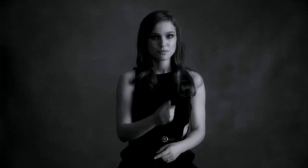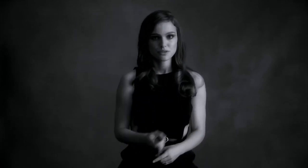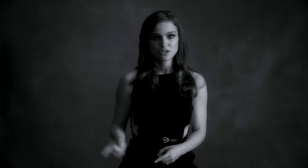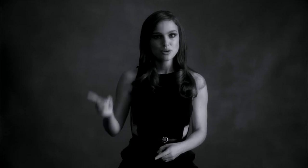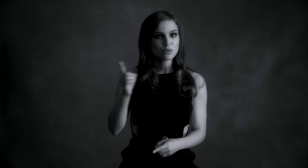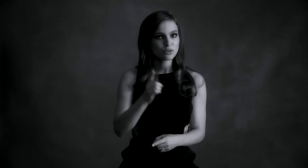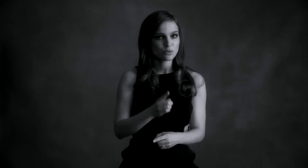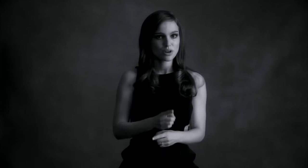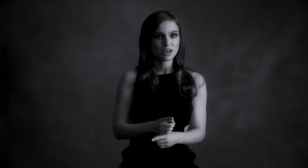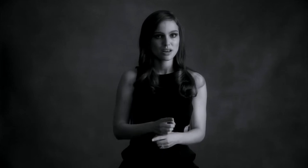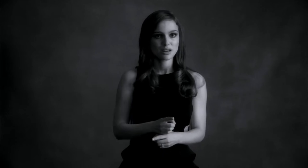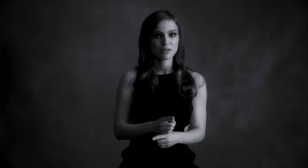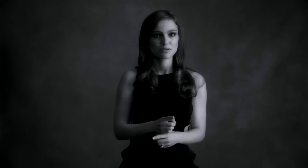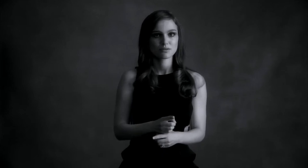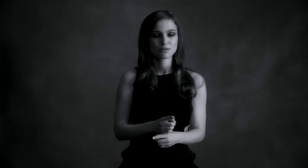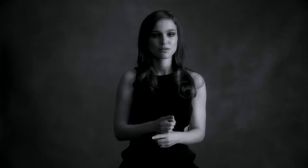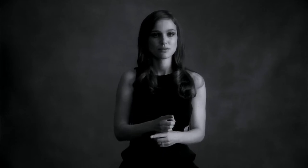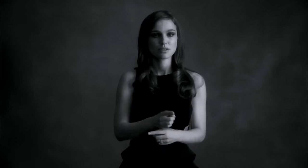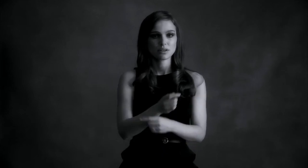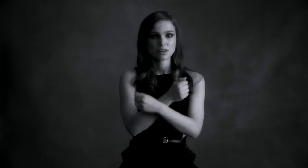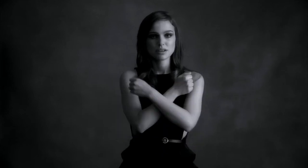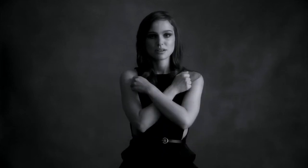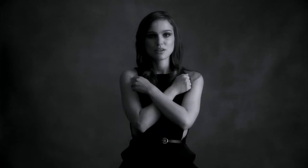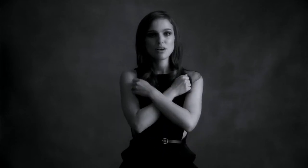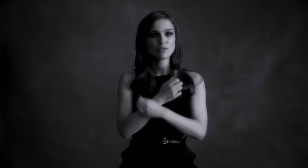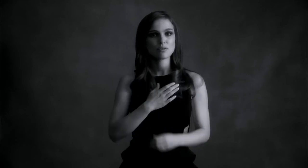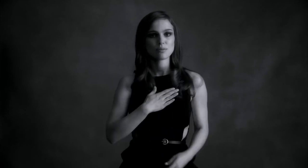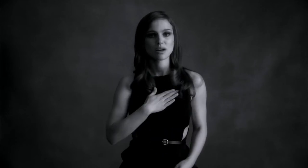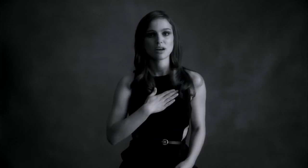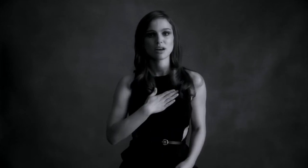and she was right. This love of mine,